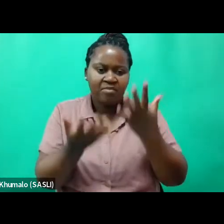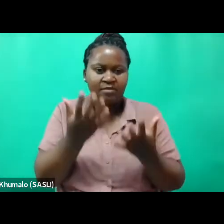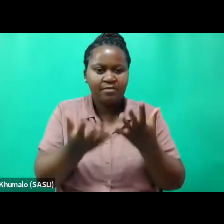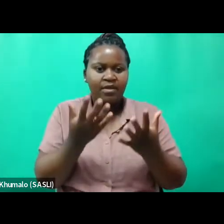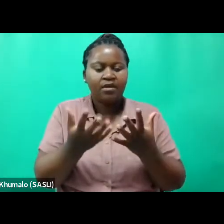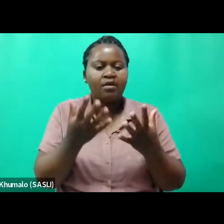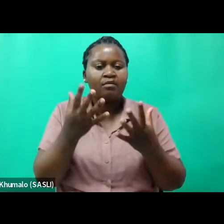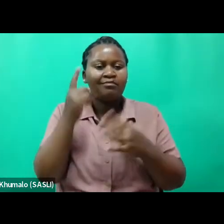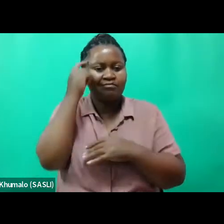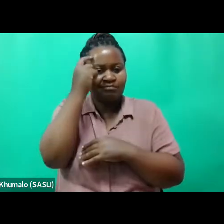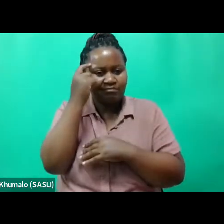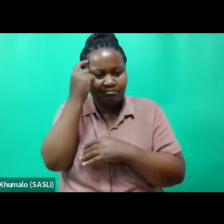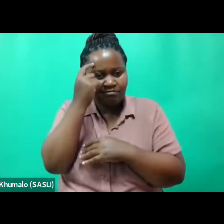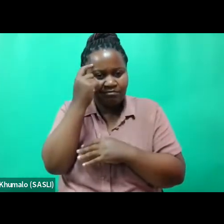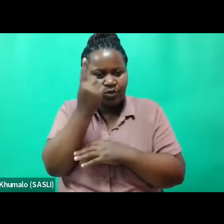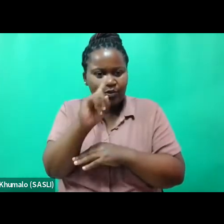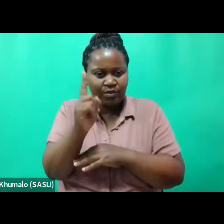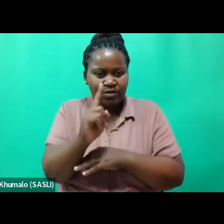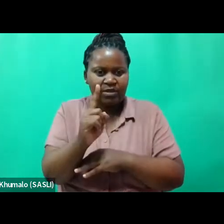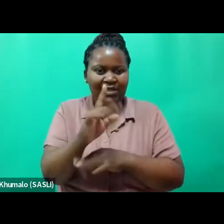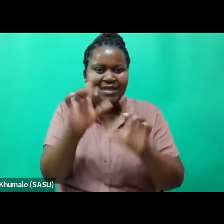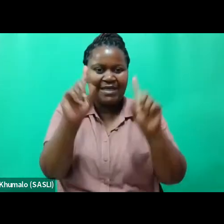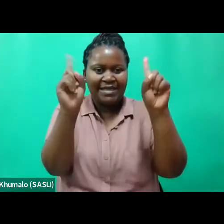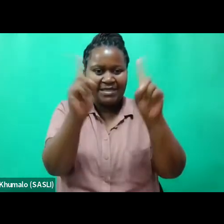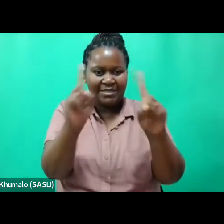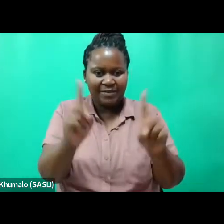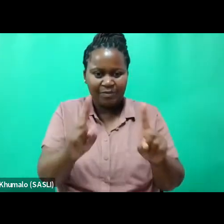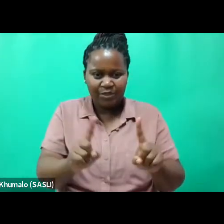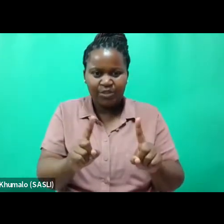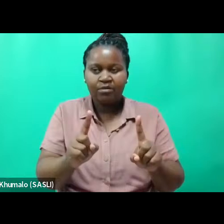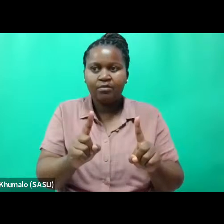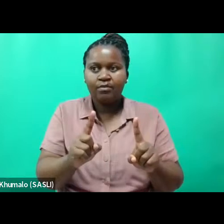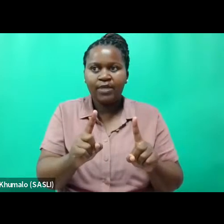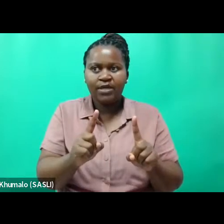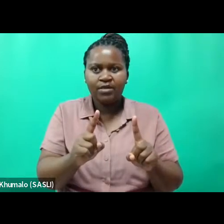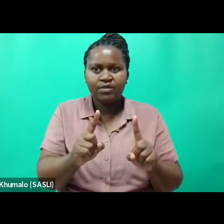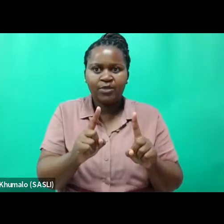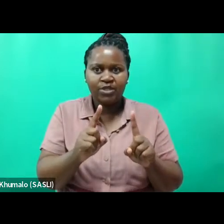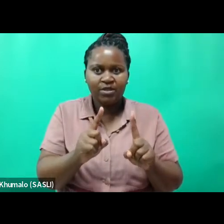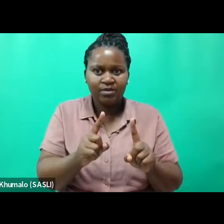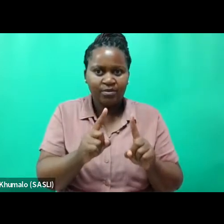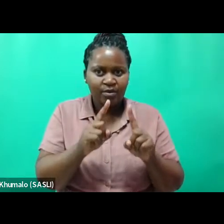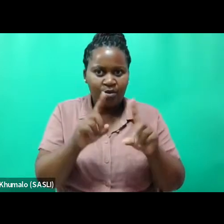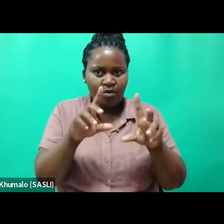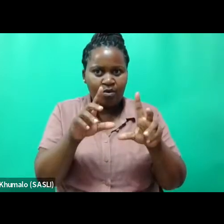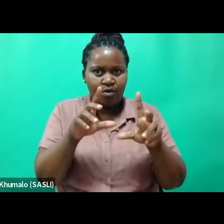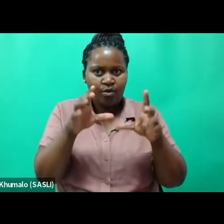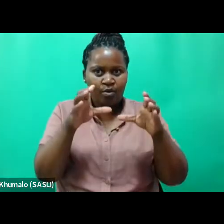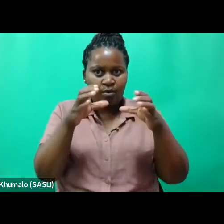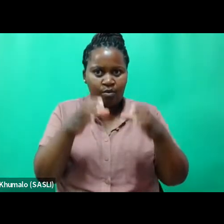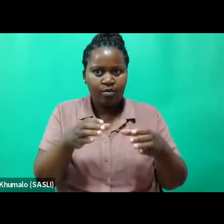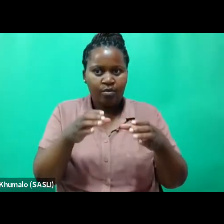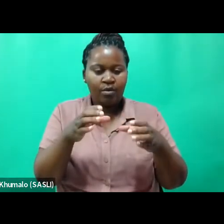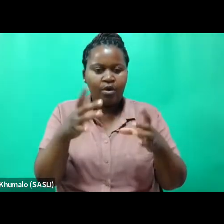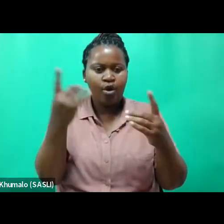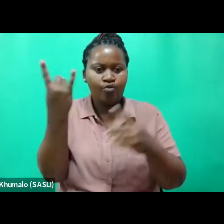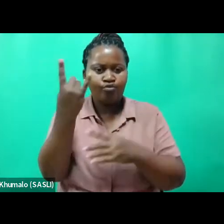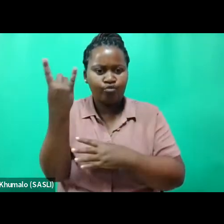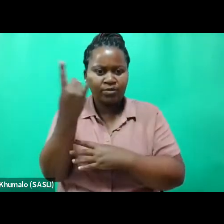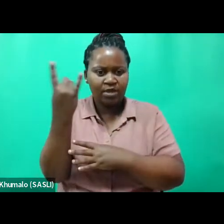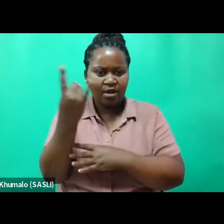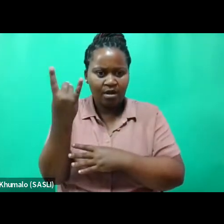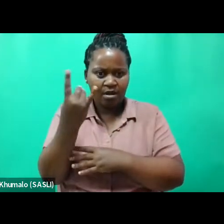consider having a special Wi-Fi router for students with disabilities? That's the last recommendation to all of